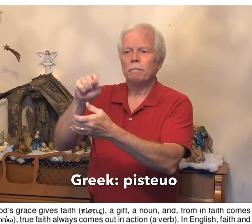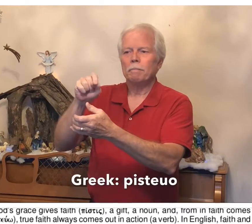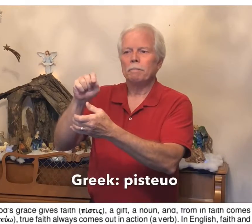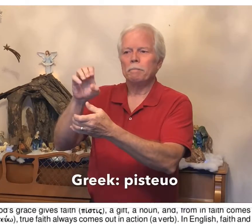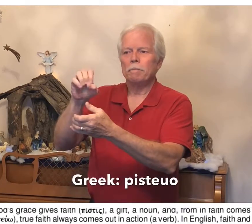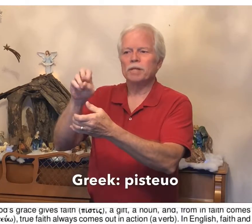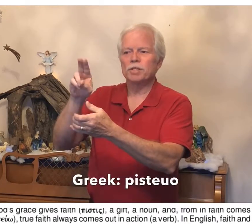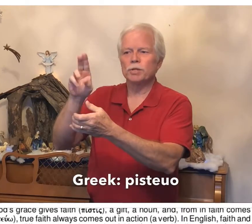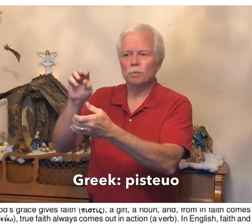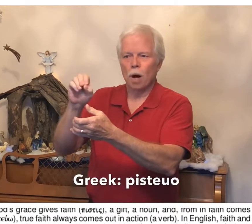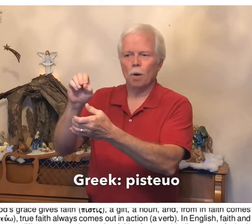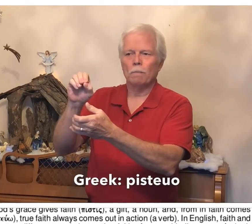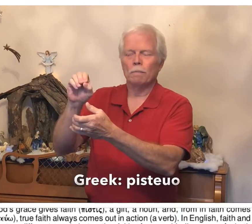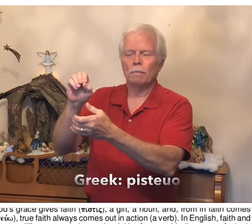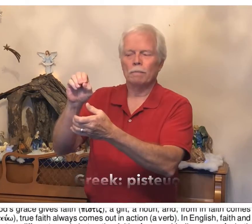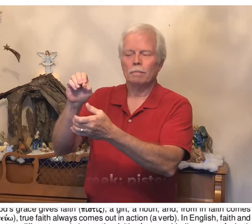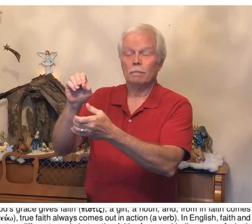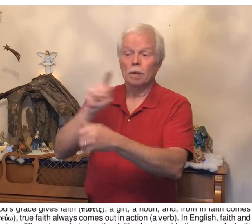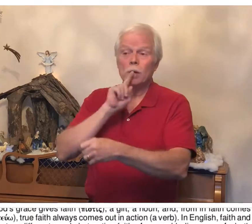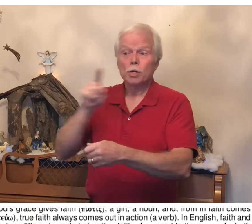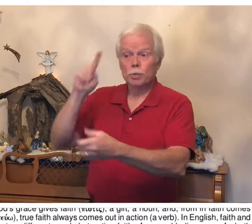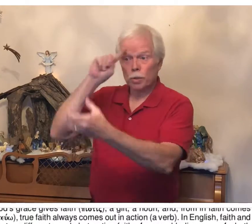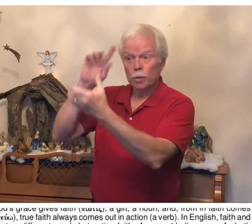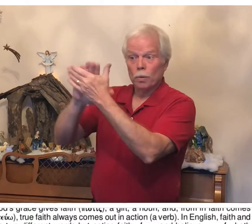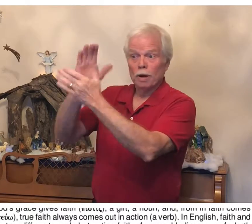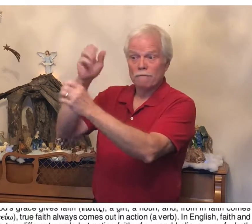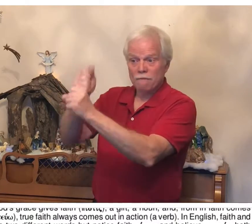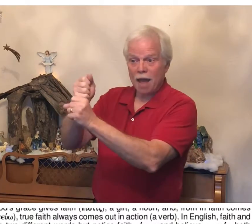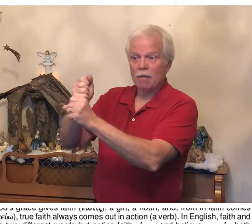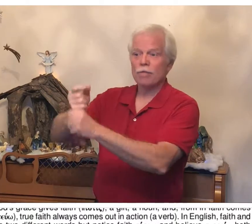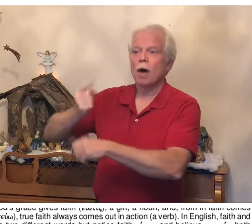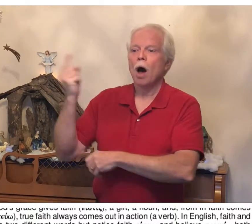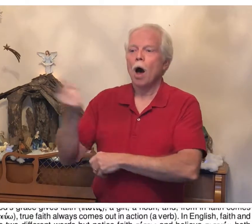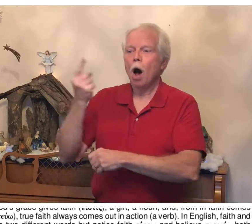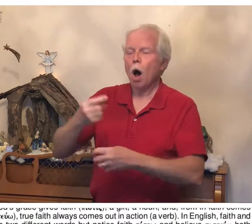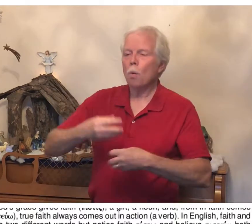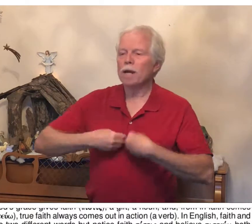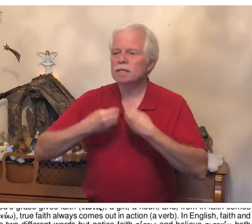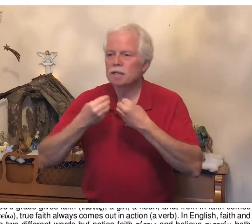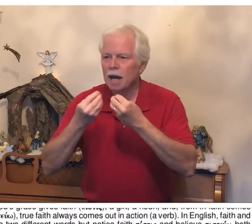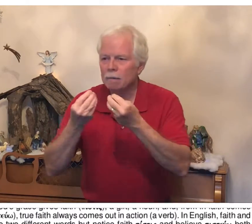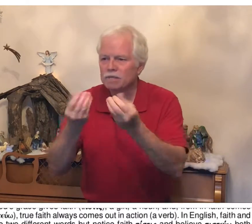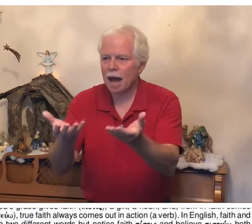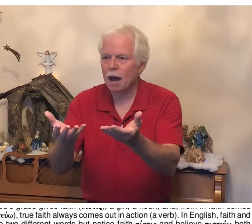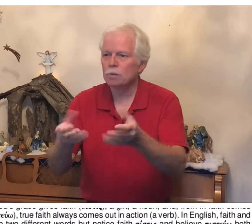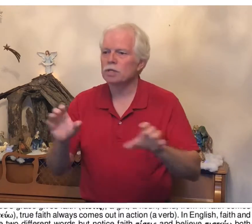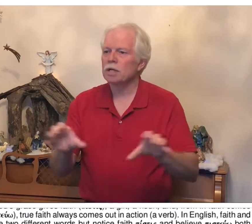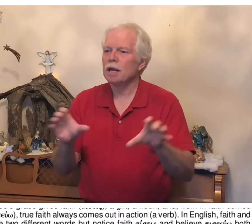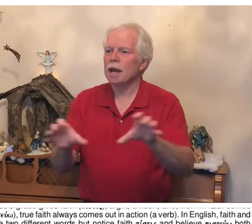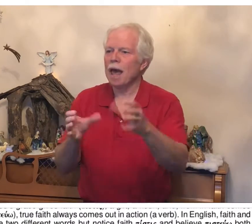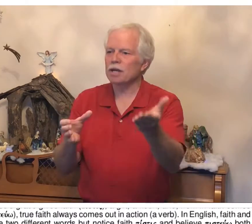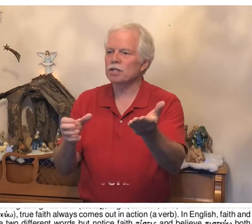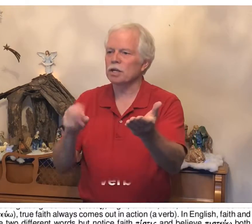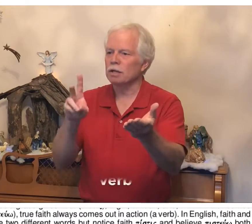Pistuo. True faith always comes out in action.